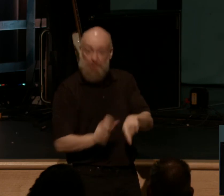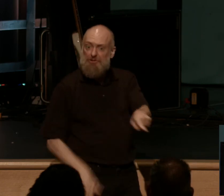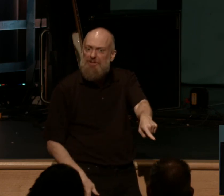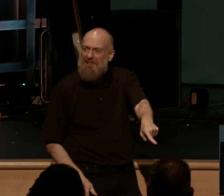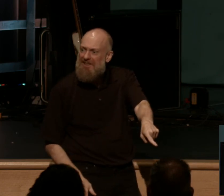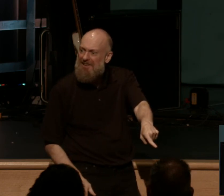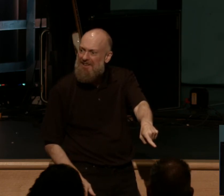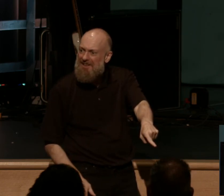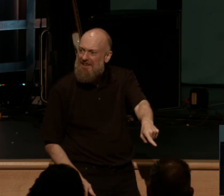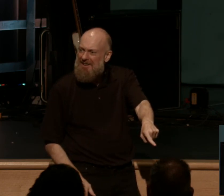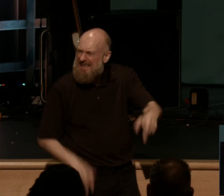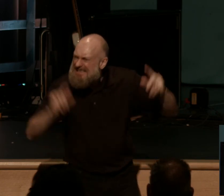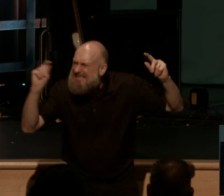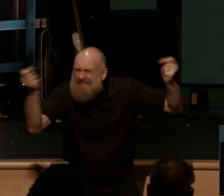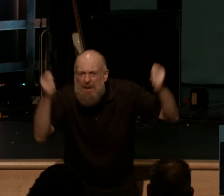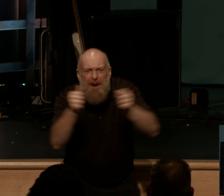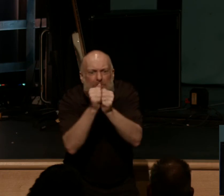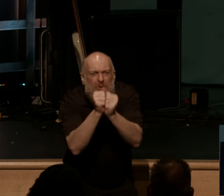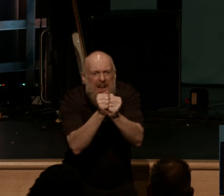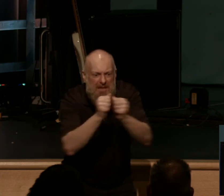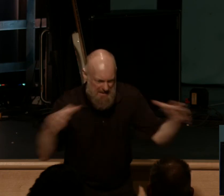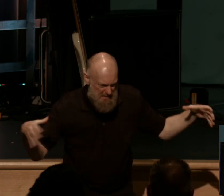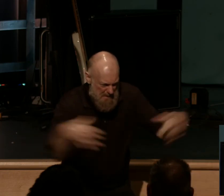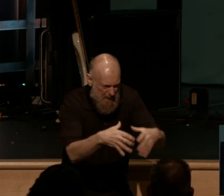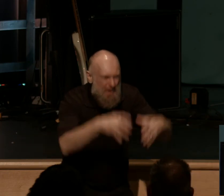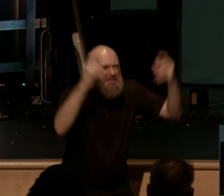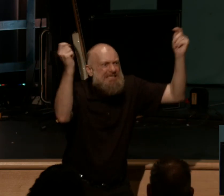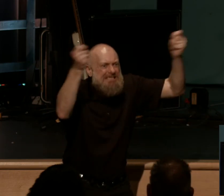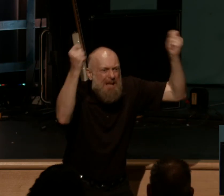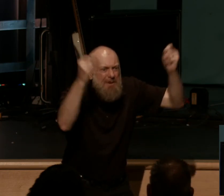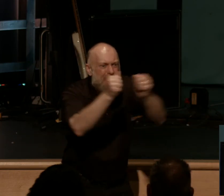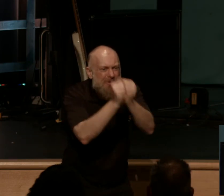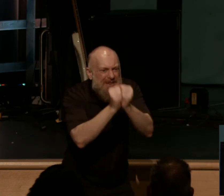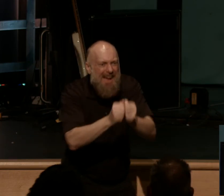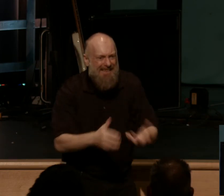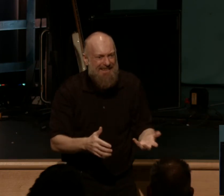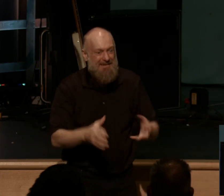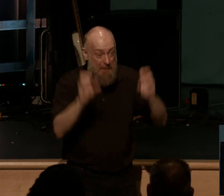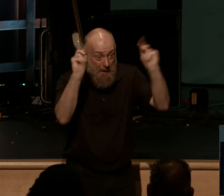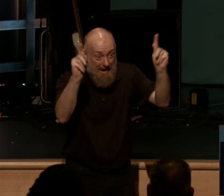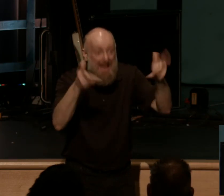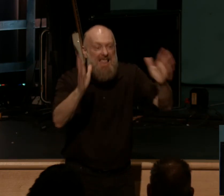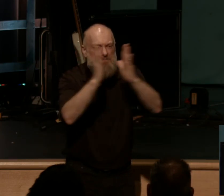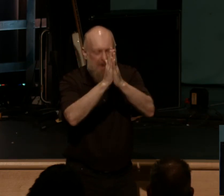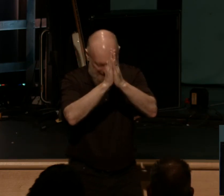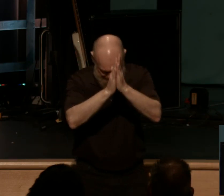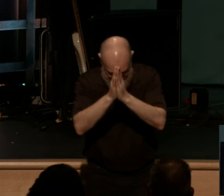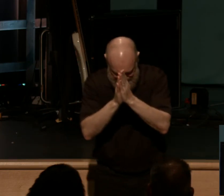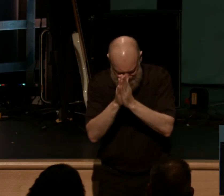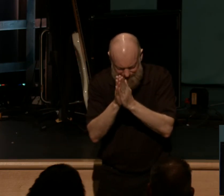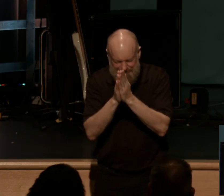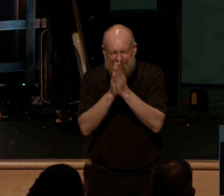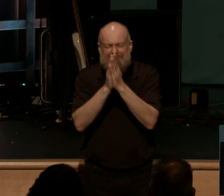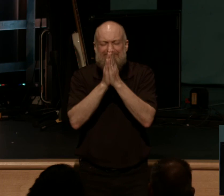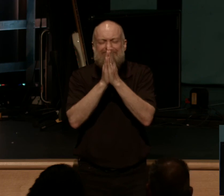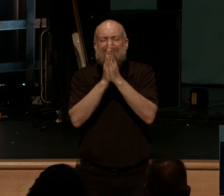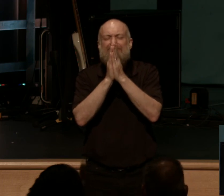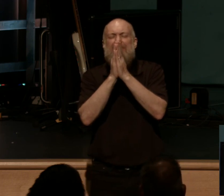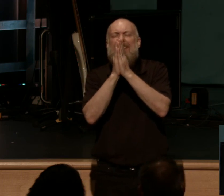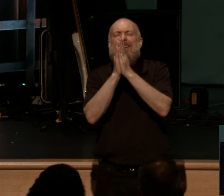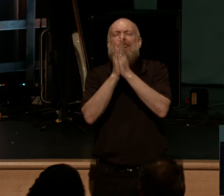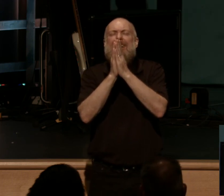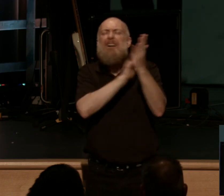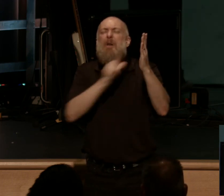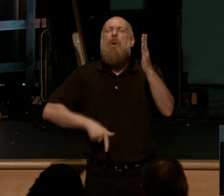us, and choose to celebrate what we share in Jesus Christ as well. Let's pray, church. Let's be so thankful as we do.